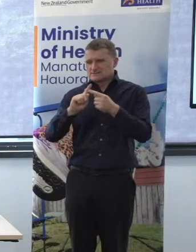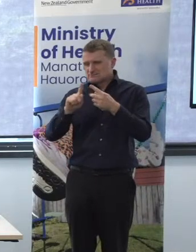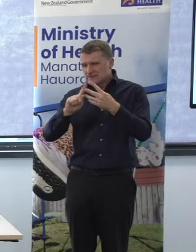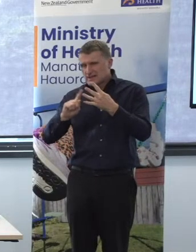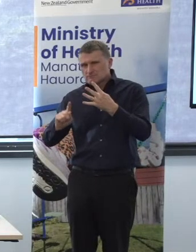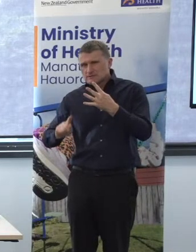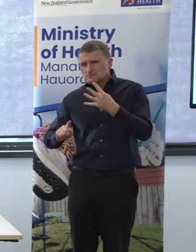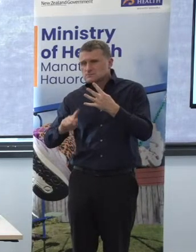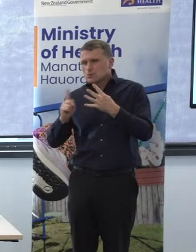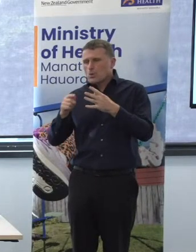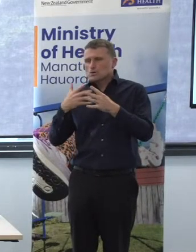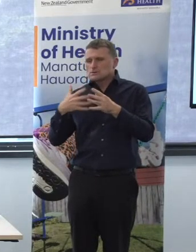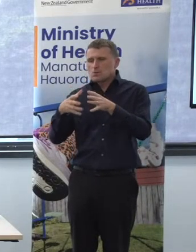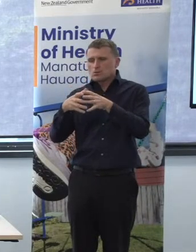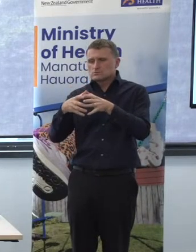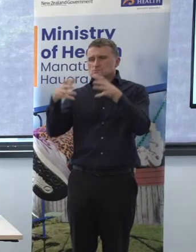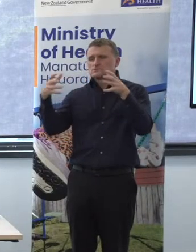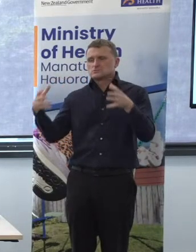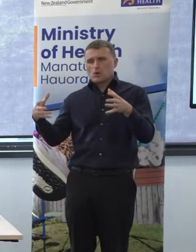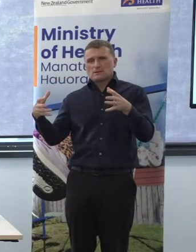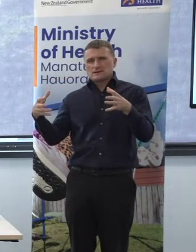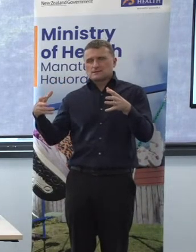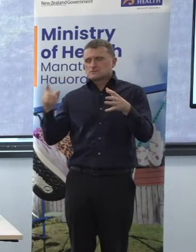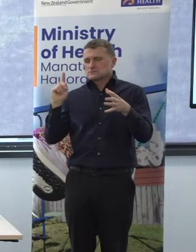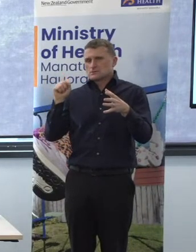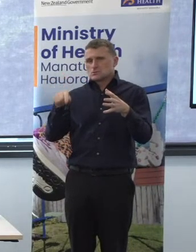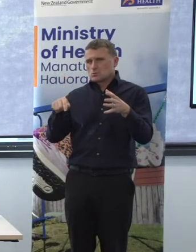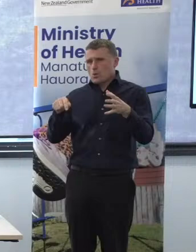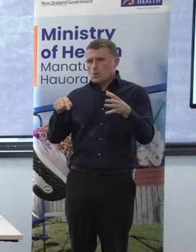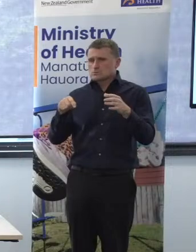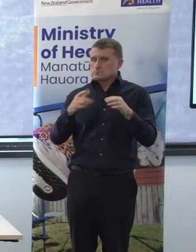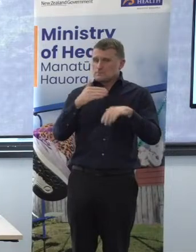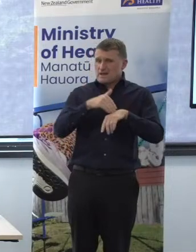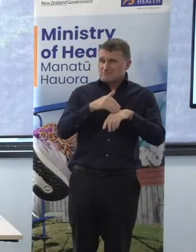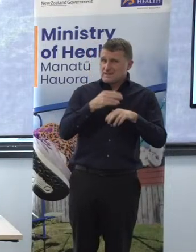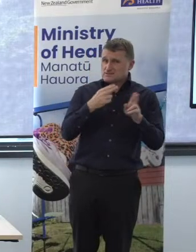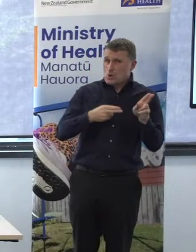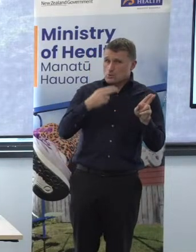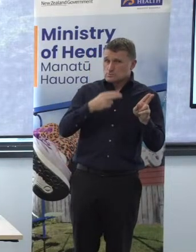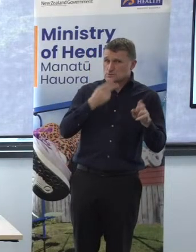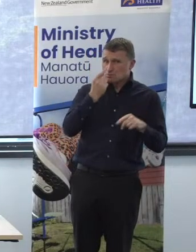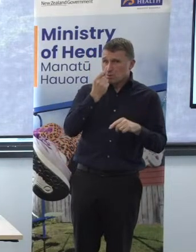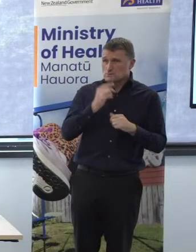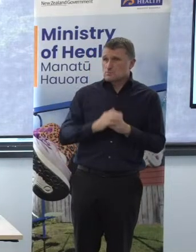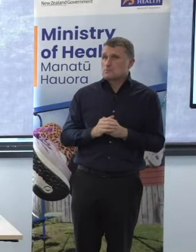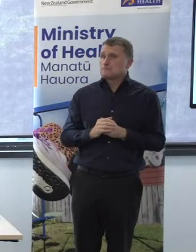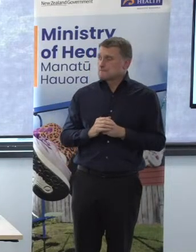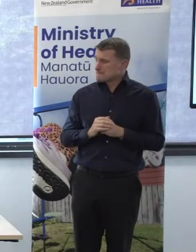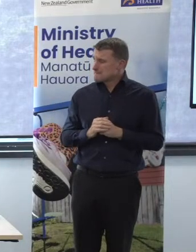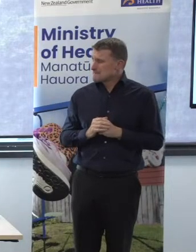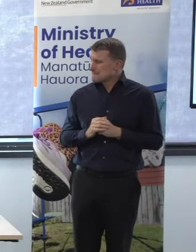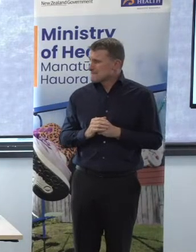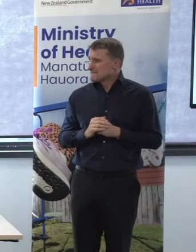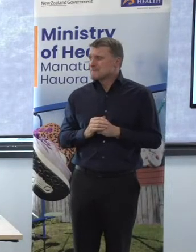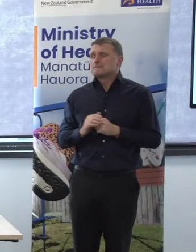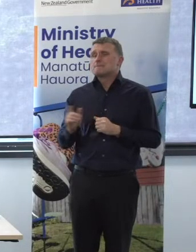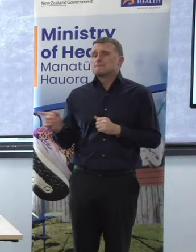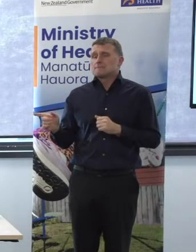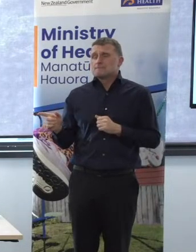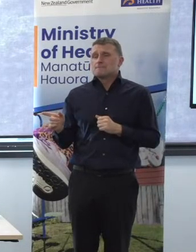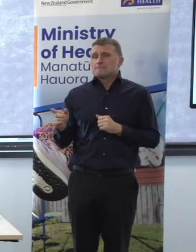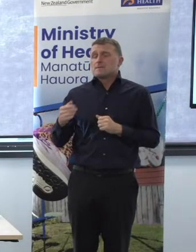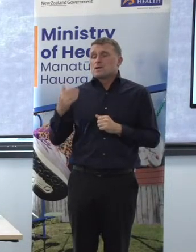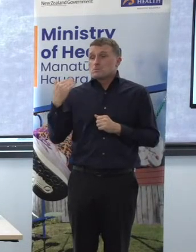triple vaccinated and also the health system? Yeah, so that's a really good question. So as Fiona has mentioned, and on the graph earlier, we've